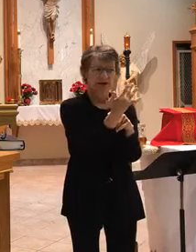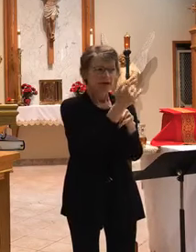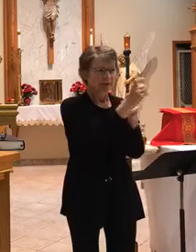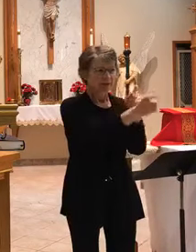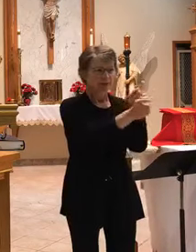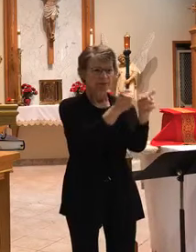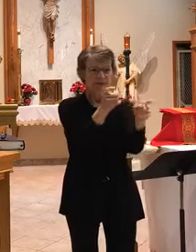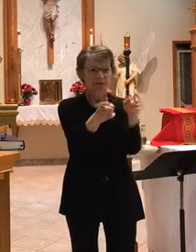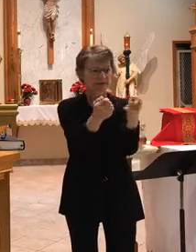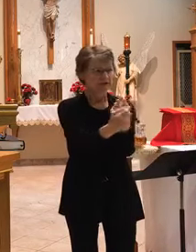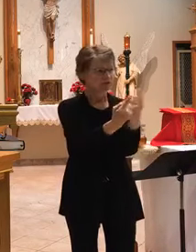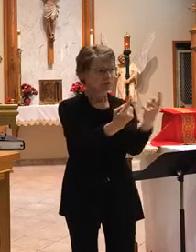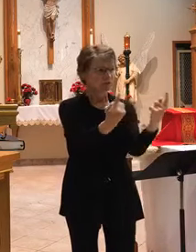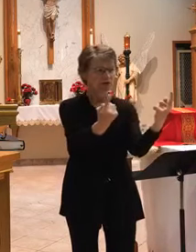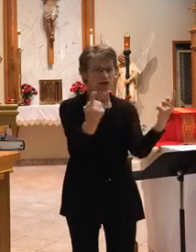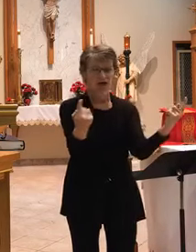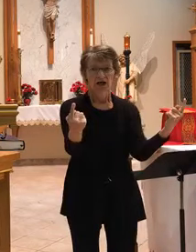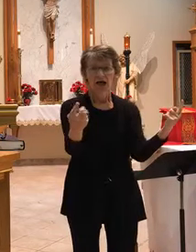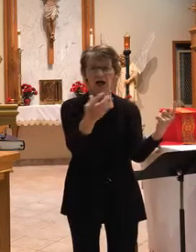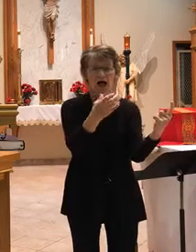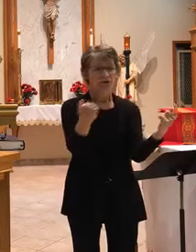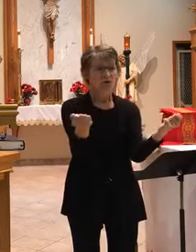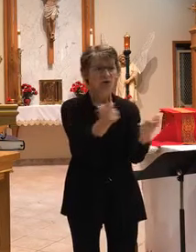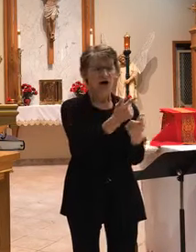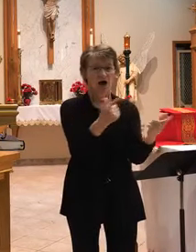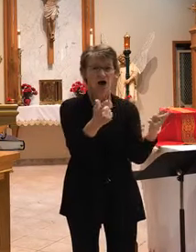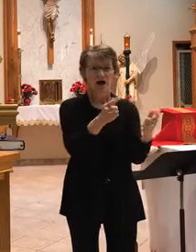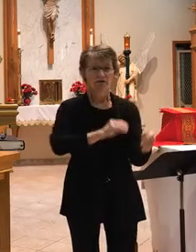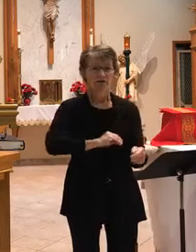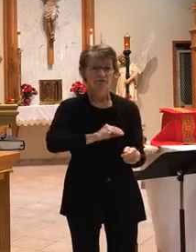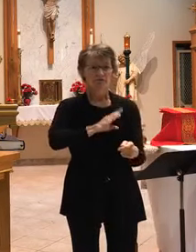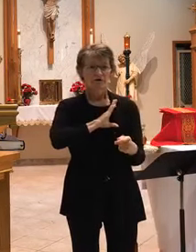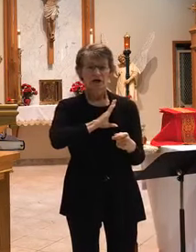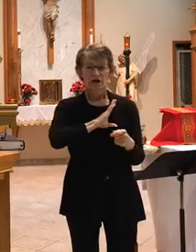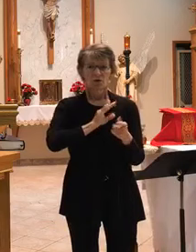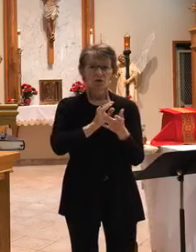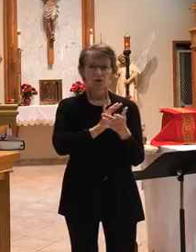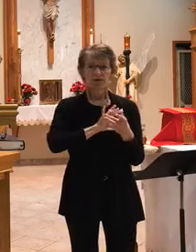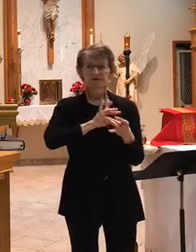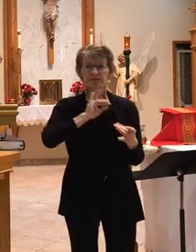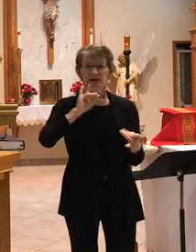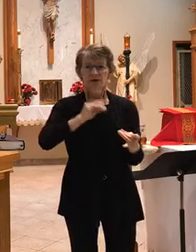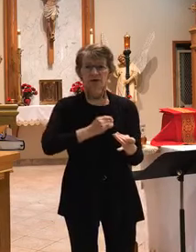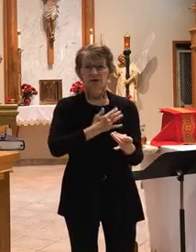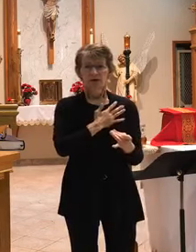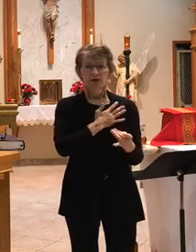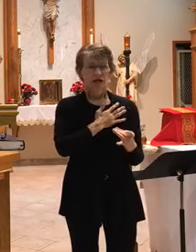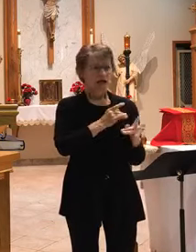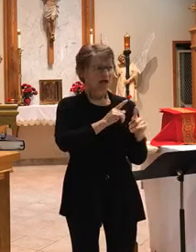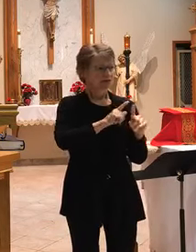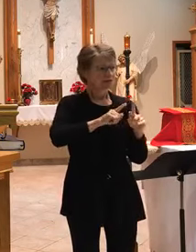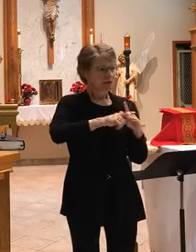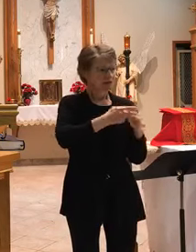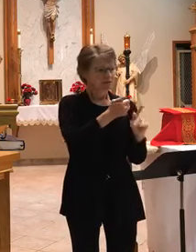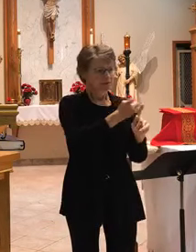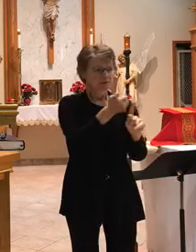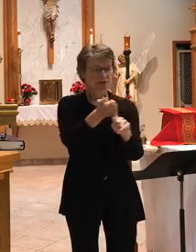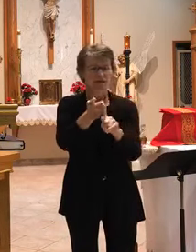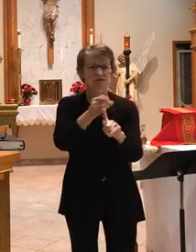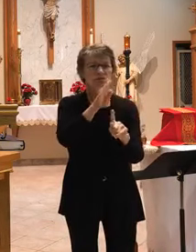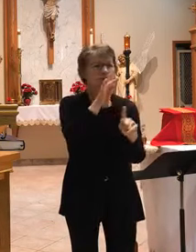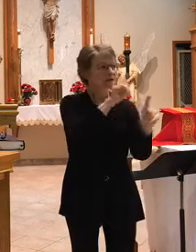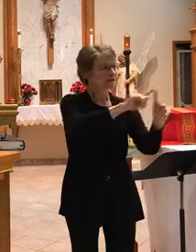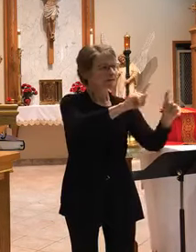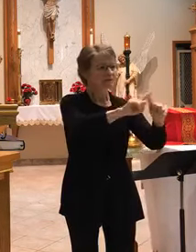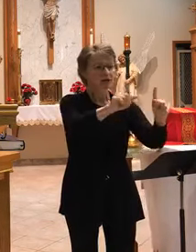rest on each one of them. And they were all filled with the Holy Spirit and began speaking in different tongues as the